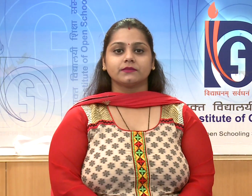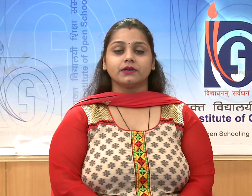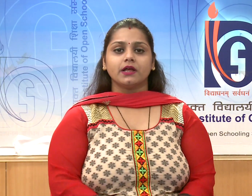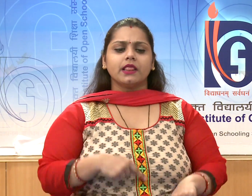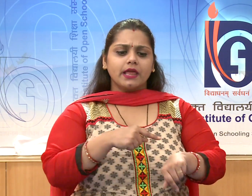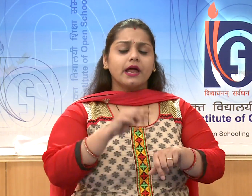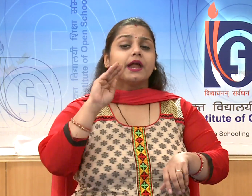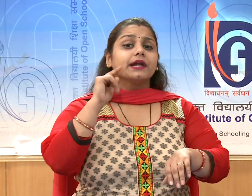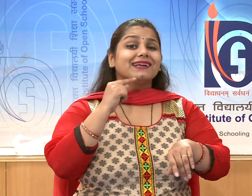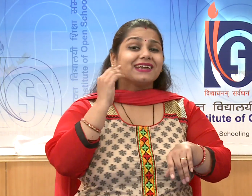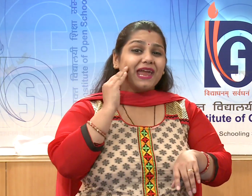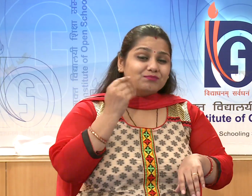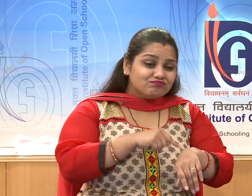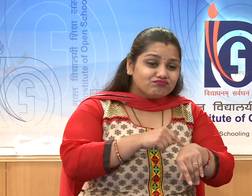following the period of the Guptas,